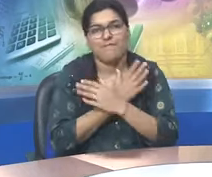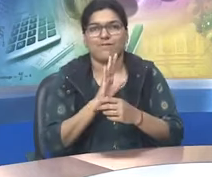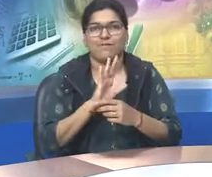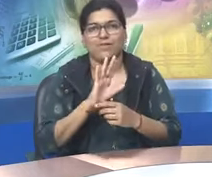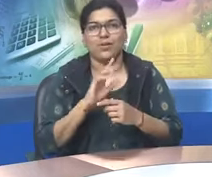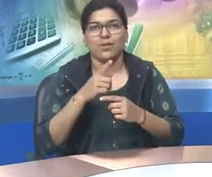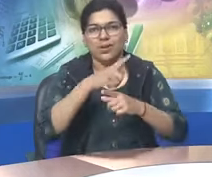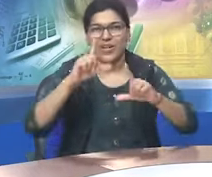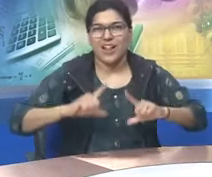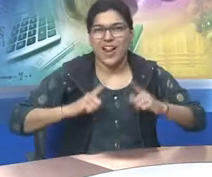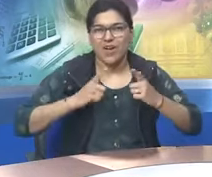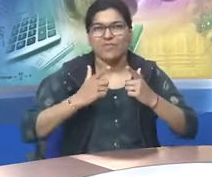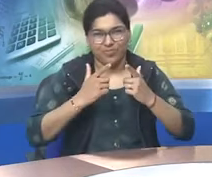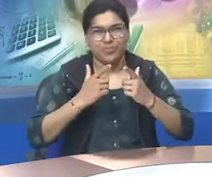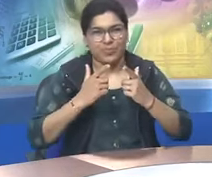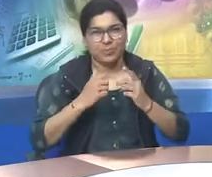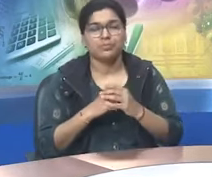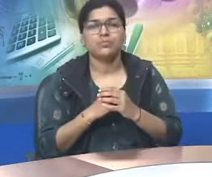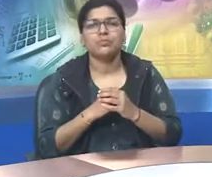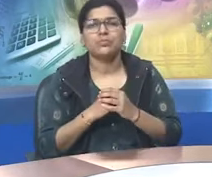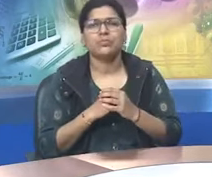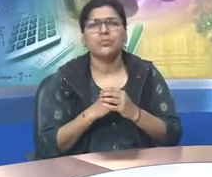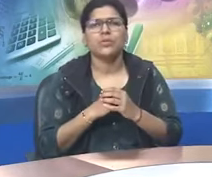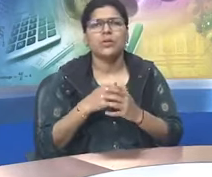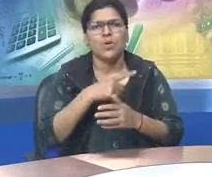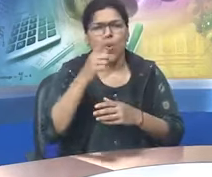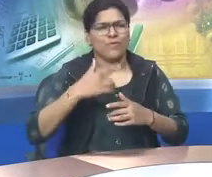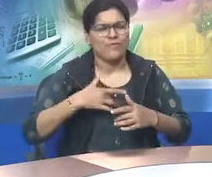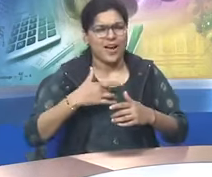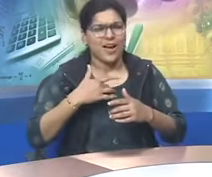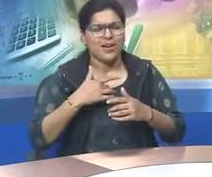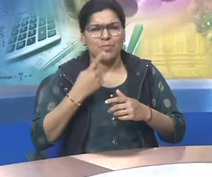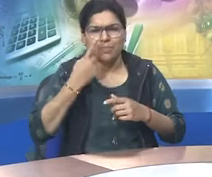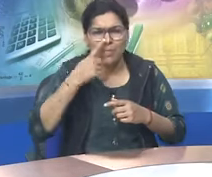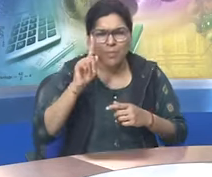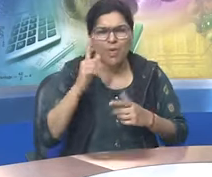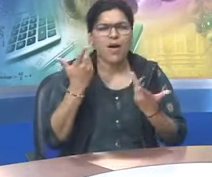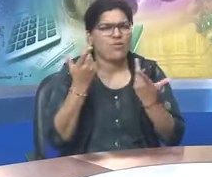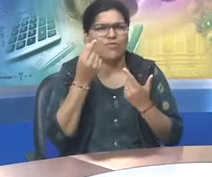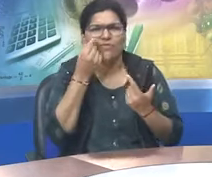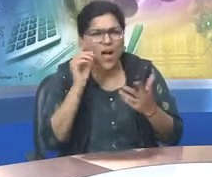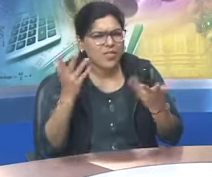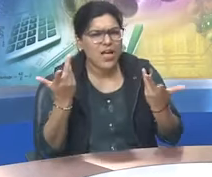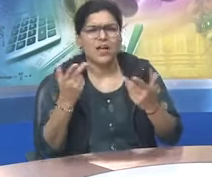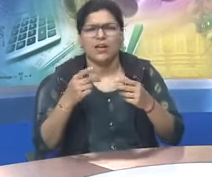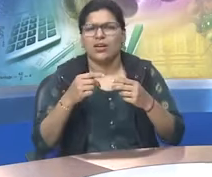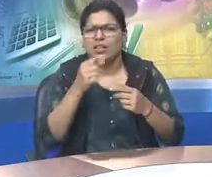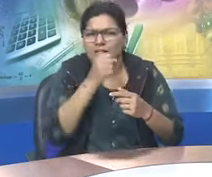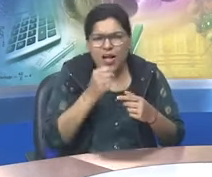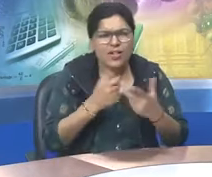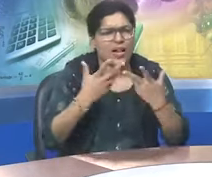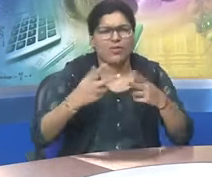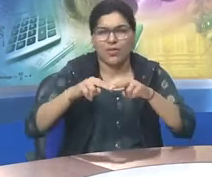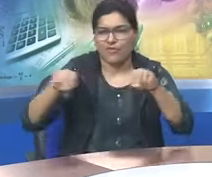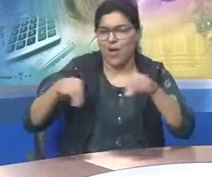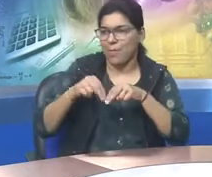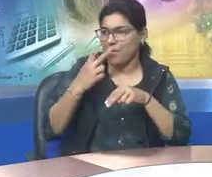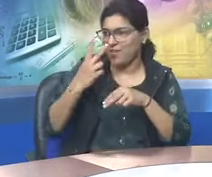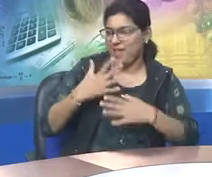and asks the readers that can we believe she lived in such a house and she used to